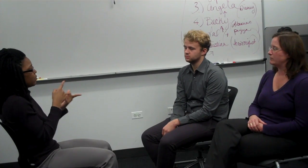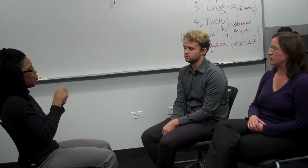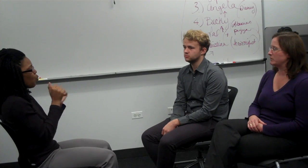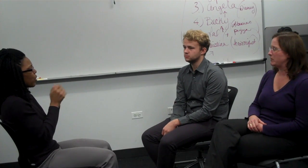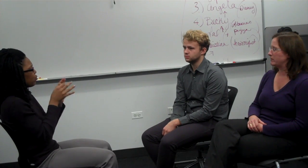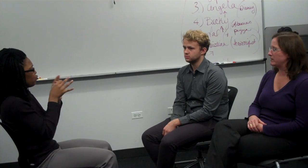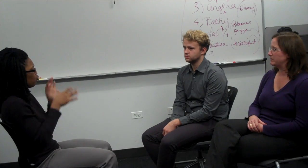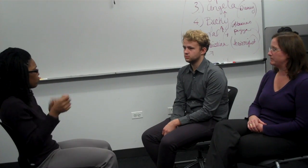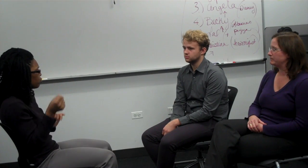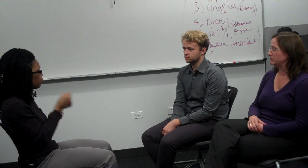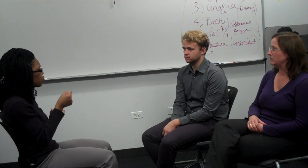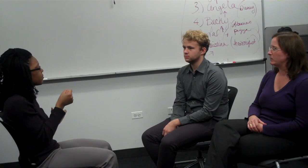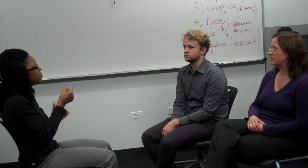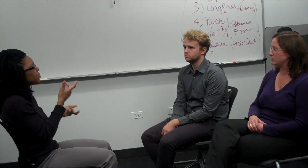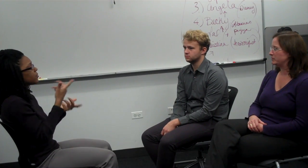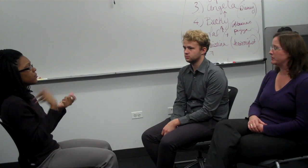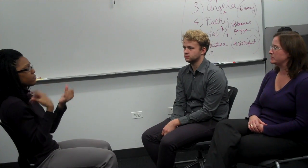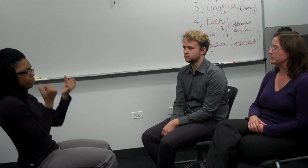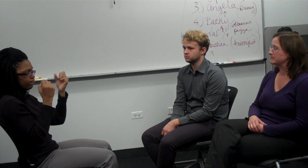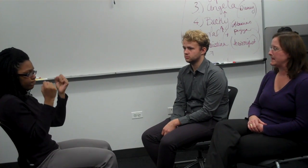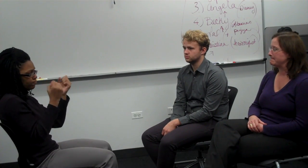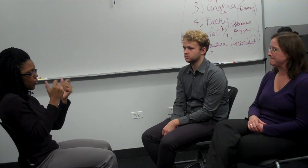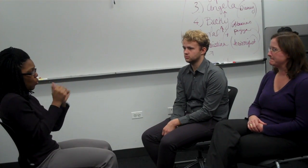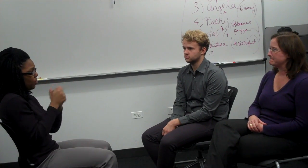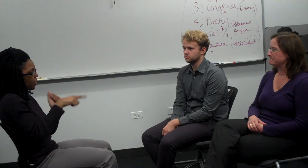I've worked with both of them with interpreters.